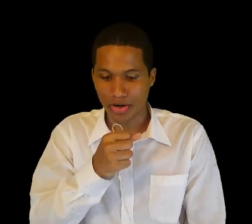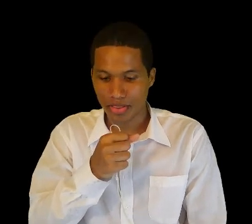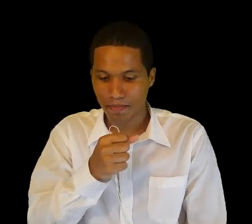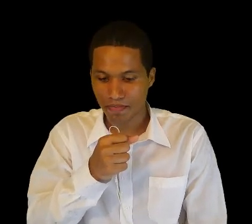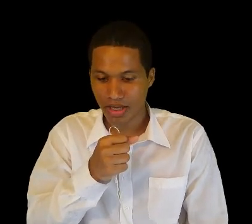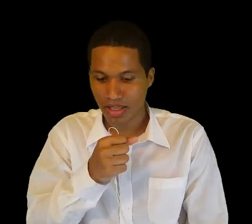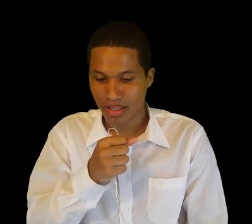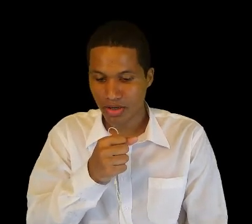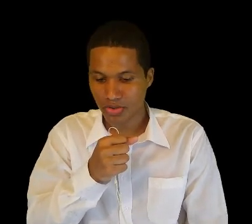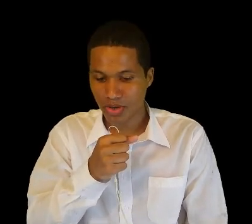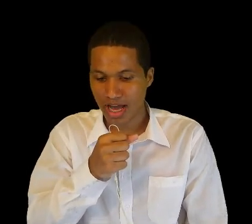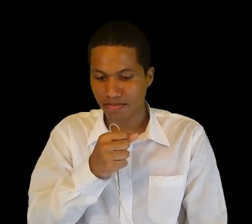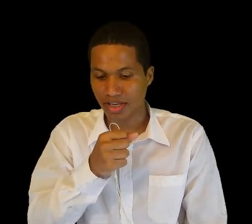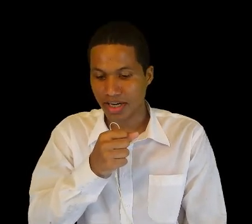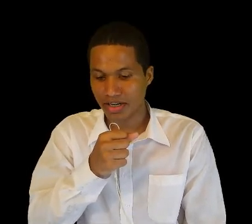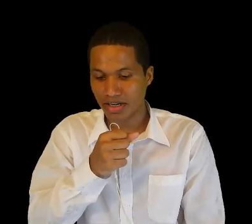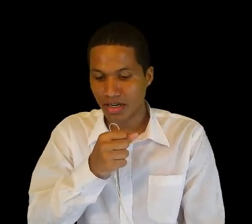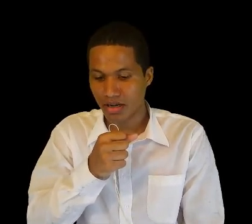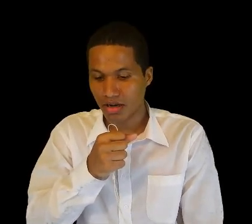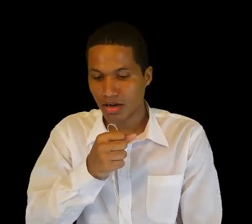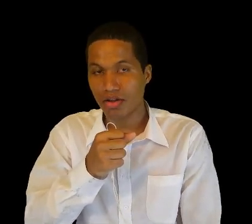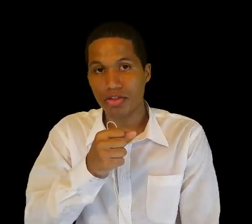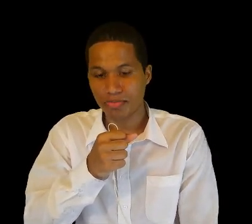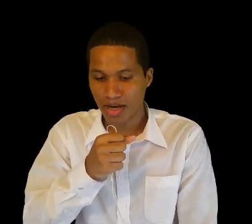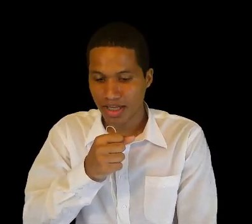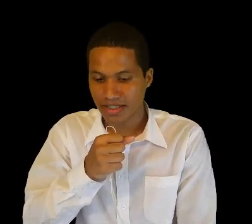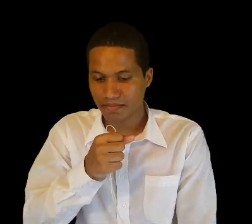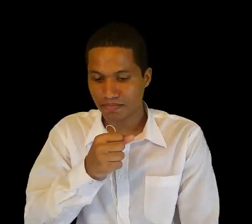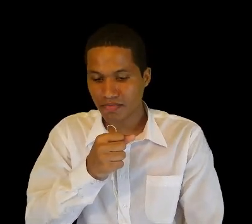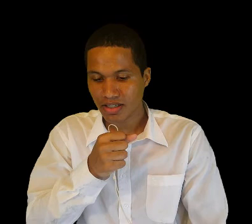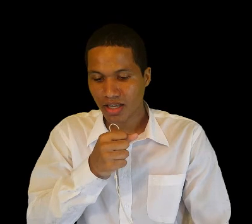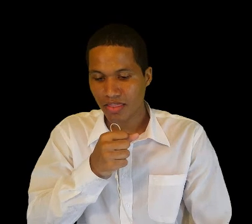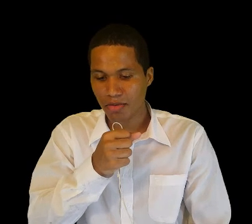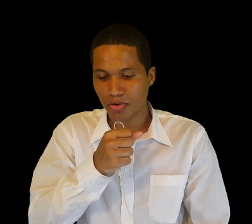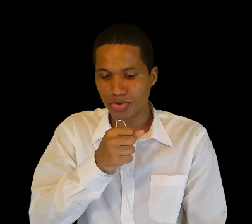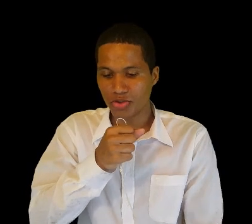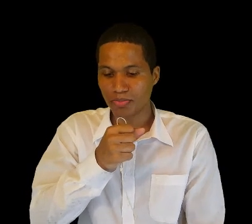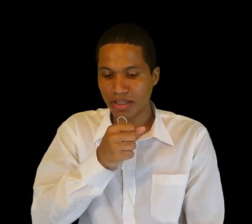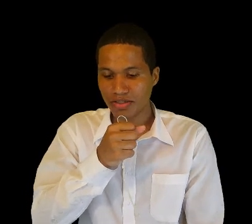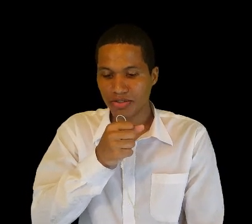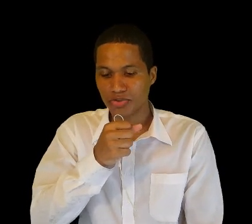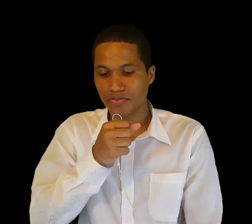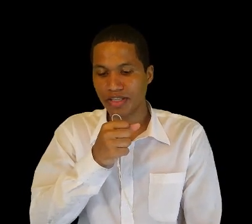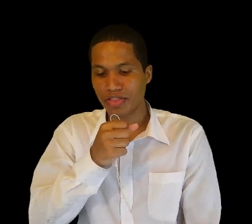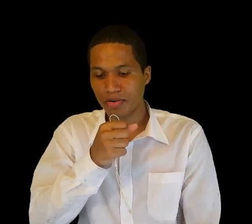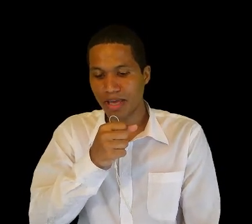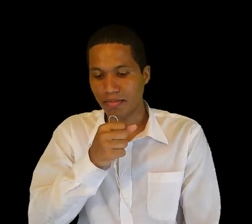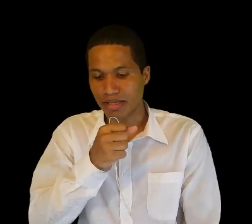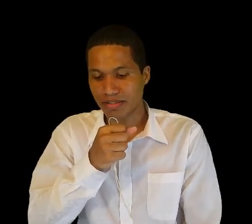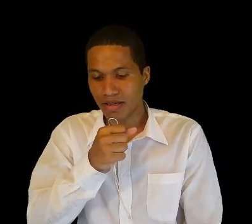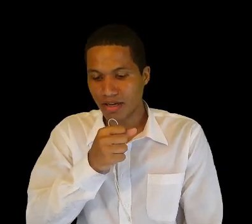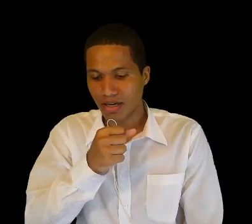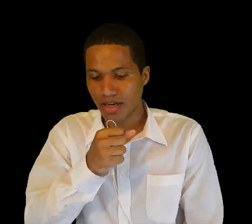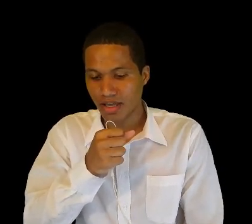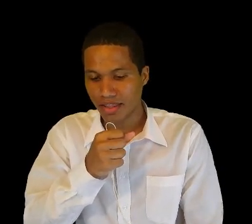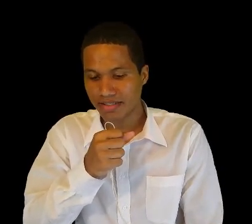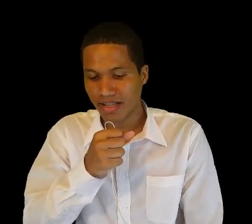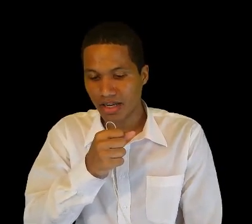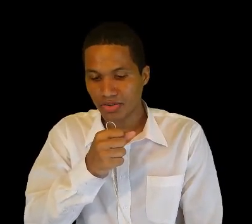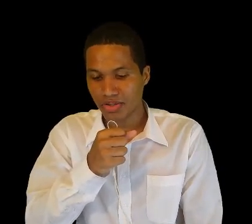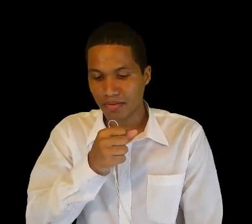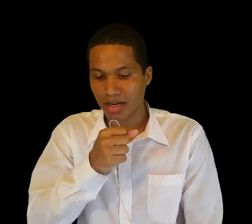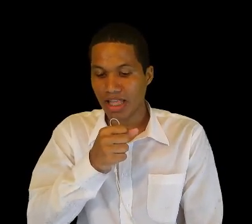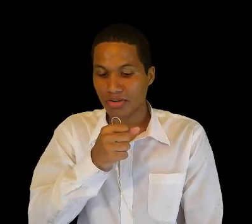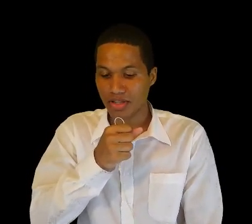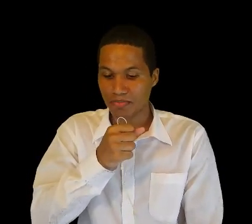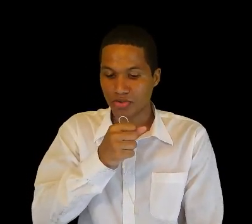on Earth. They also have hair on their bodies. They produce milk to feed their babies. This